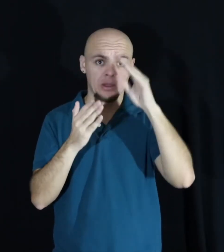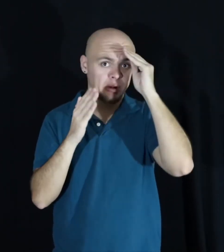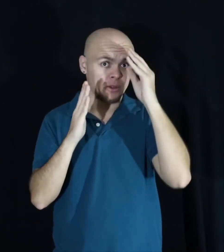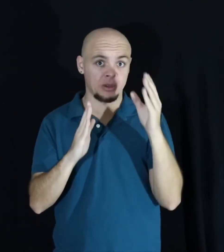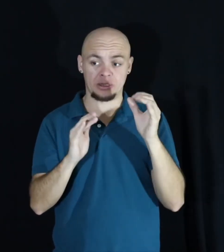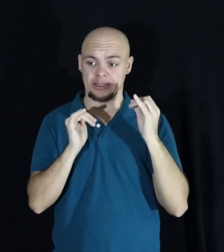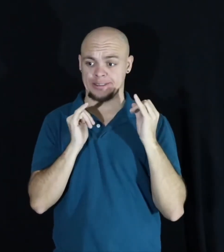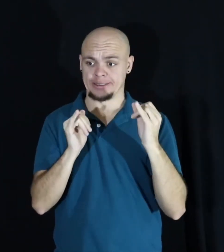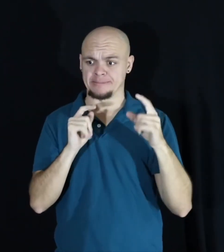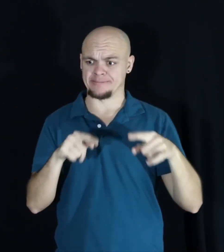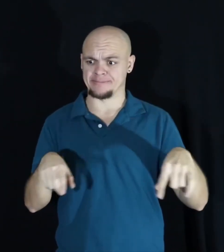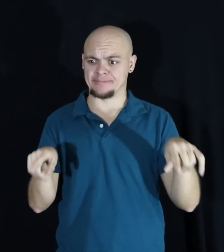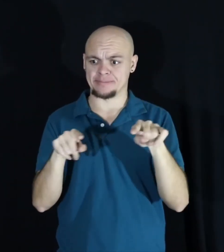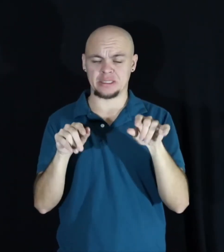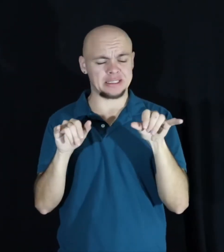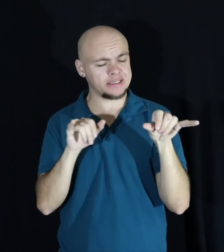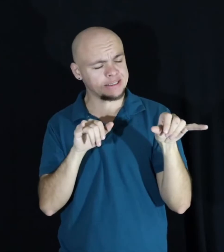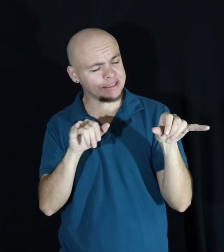in that classroom.